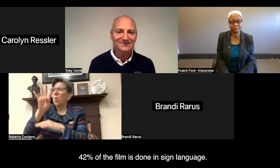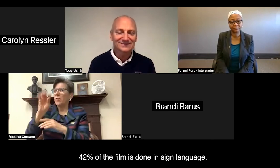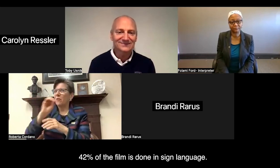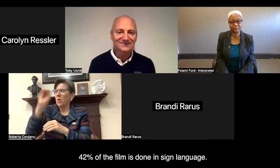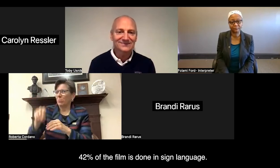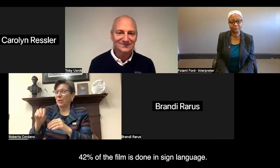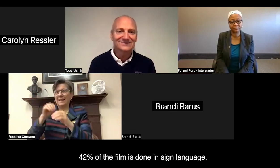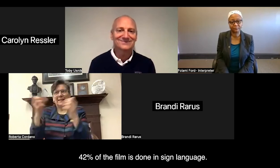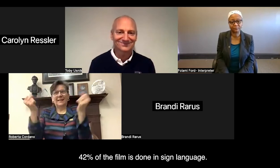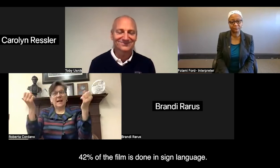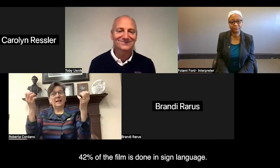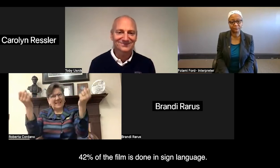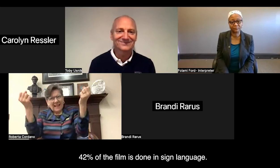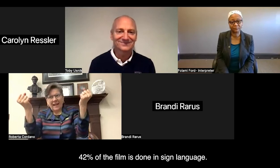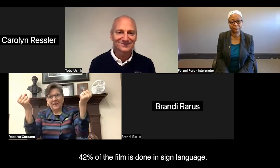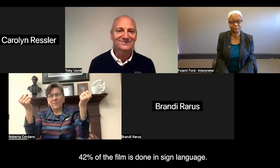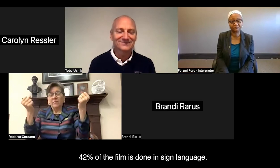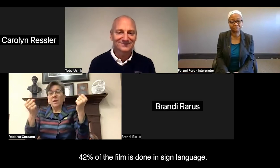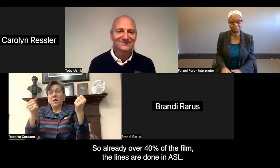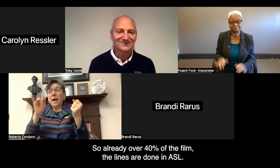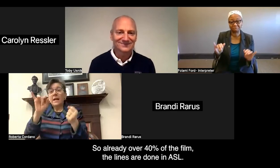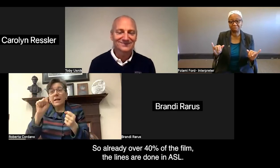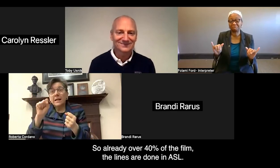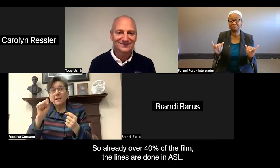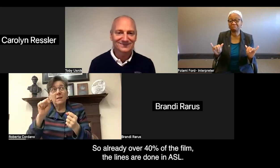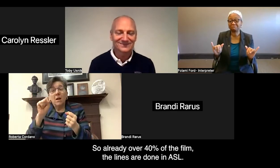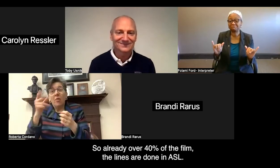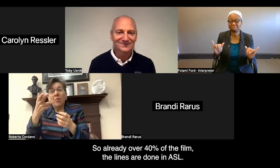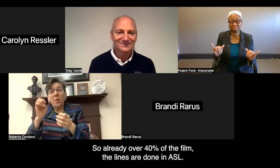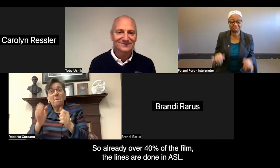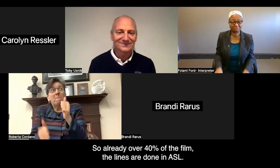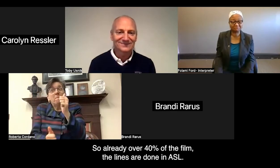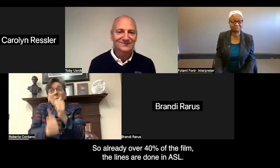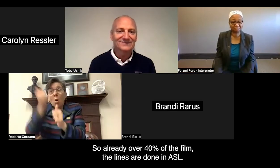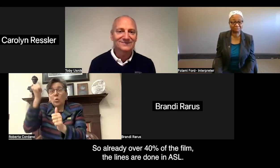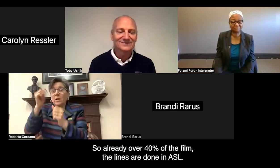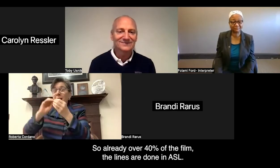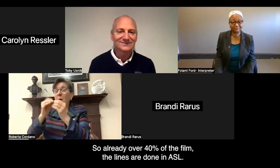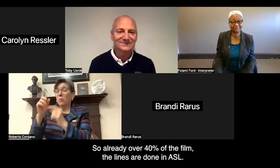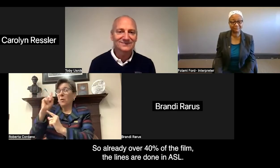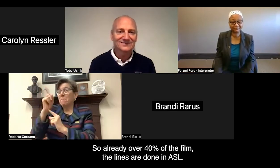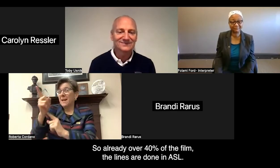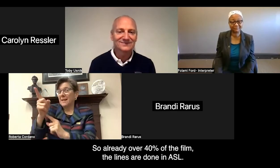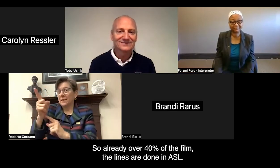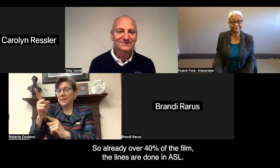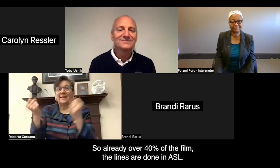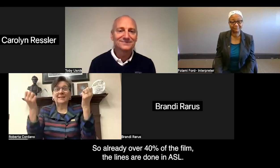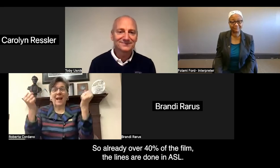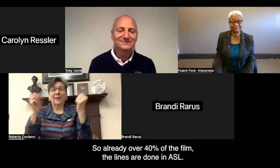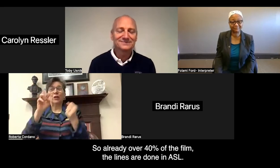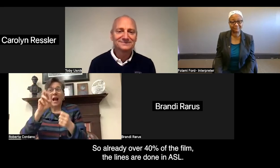is done in sign language. So already over 40% of the film, uh, the lines are done in ASL.